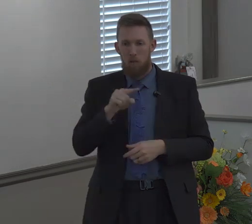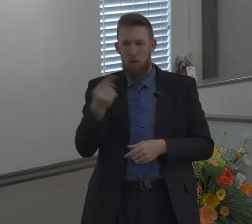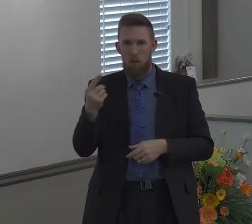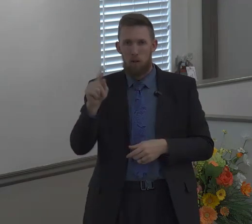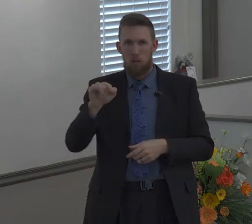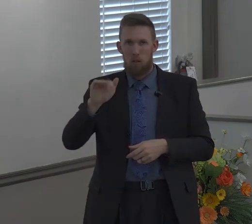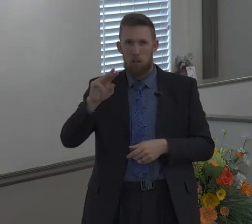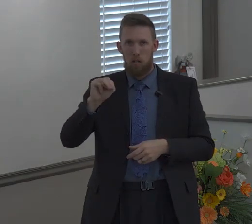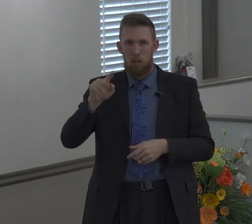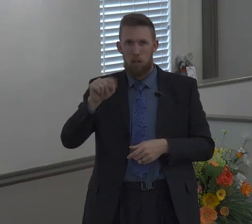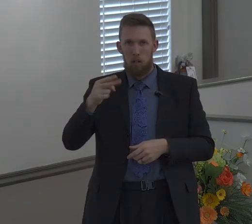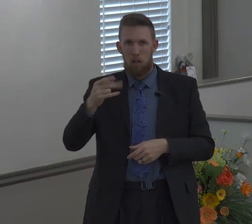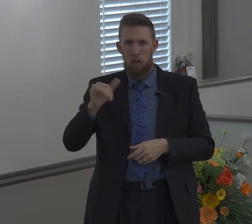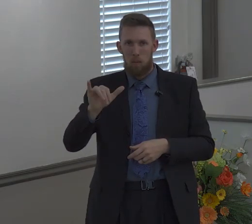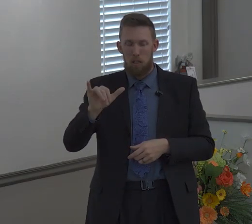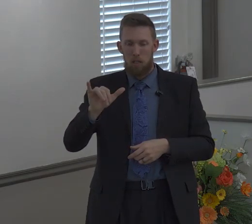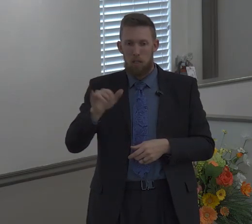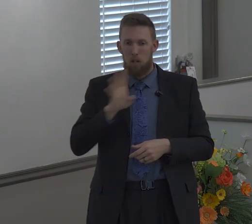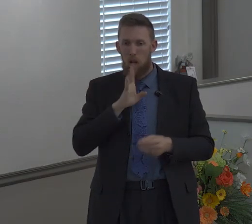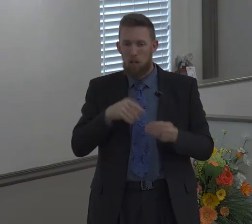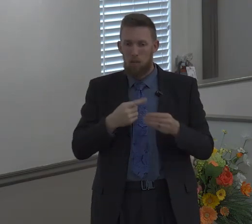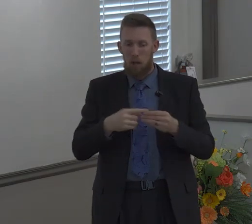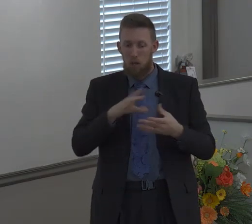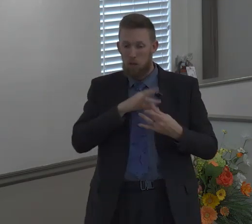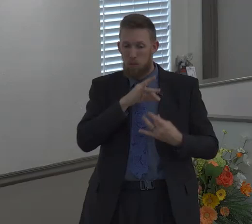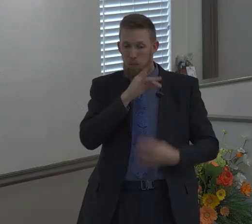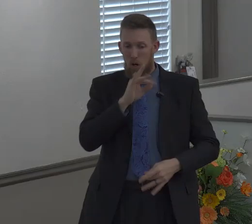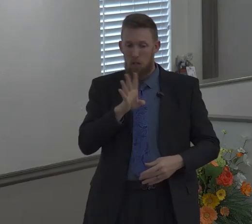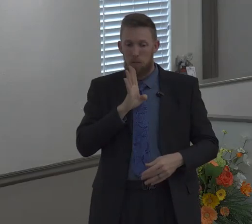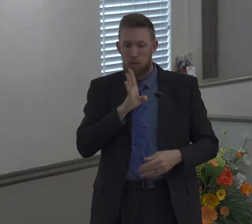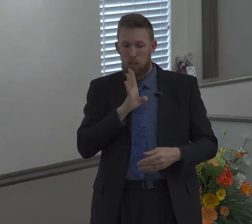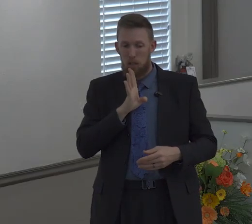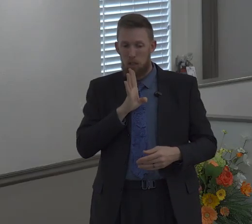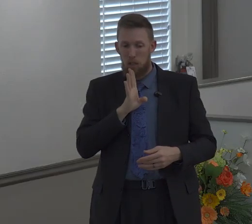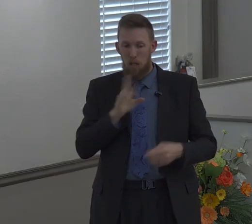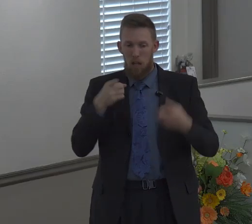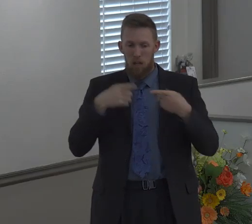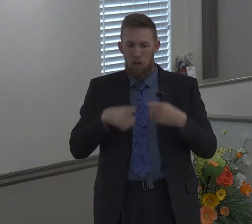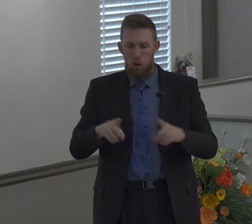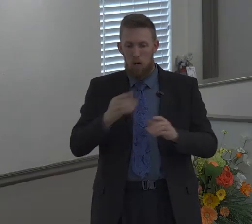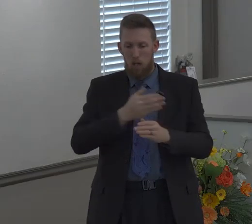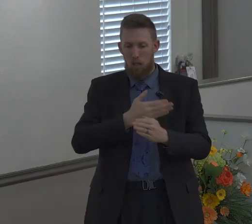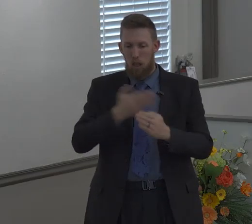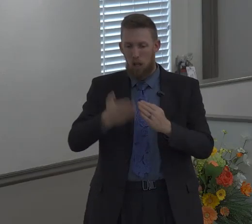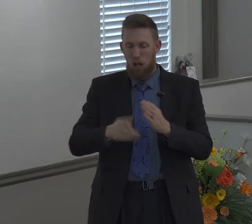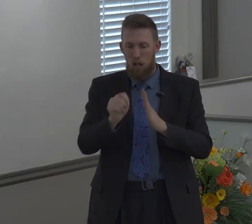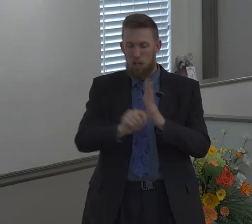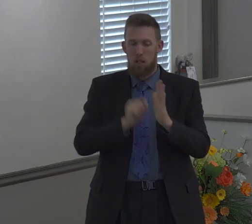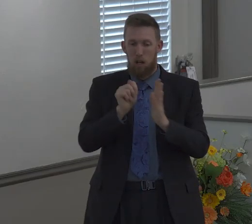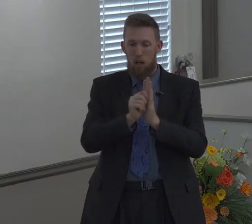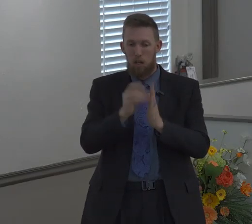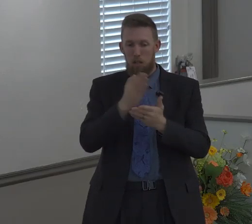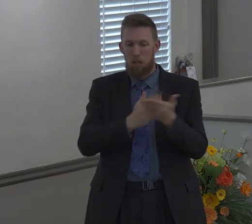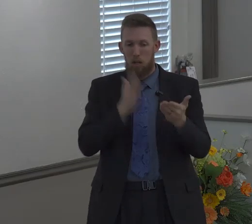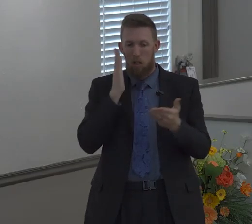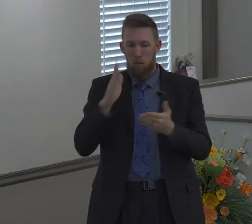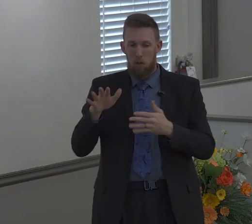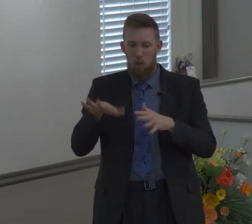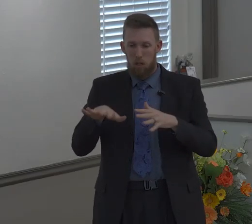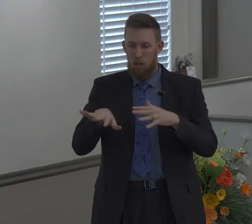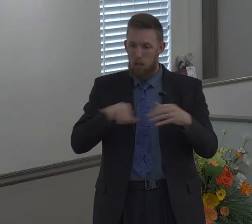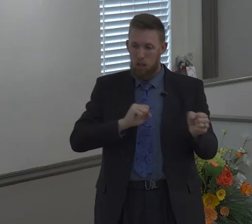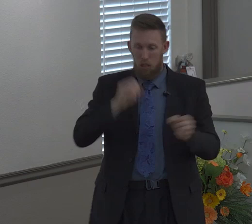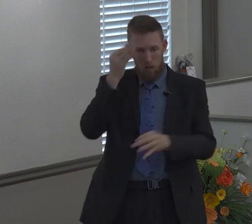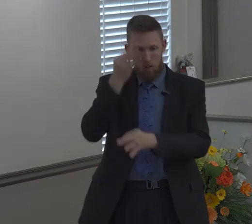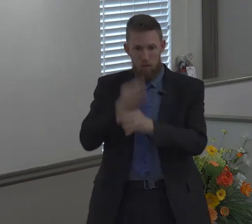Timothy chapter 4, verse 1 and 2. Now the Spirit speaketh expressly that in the latter times some shall depart from